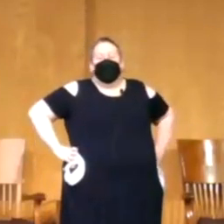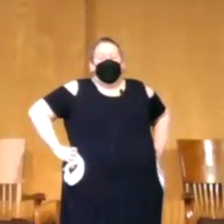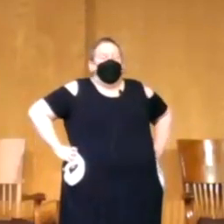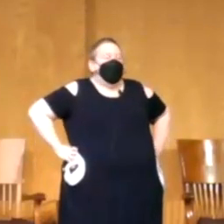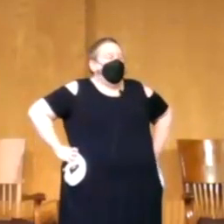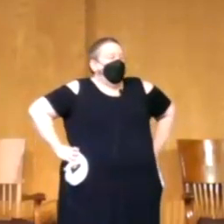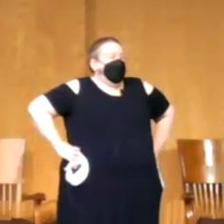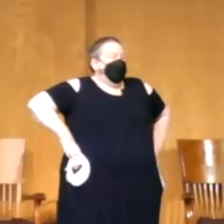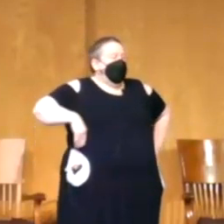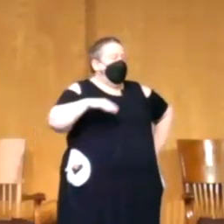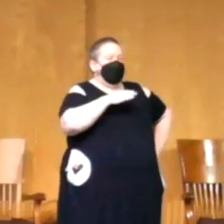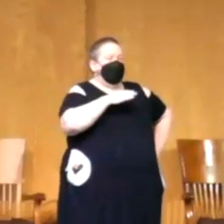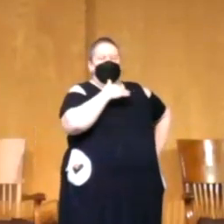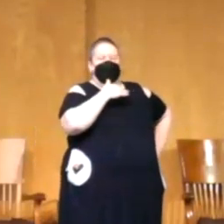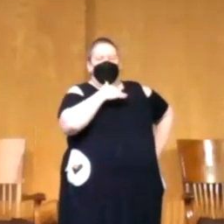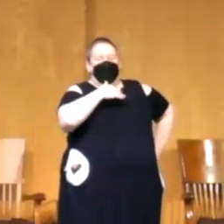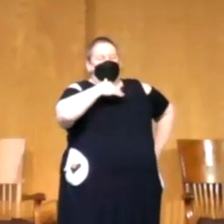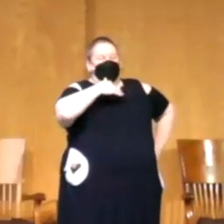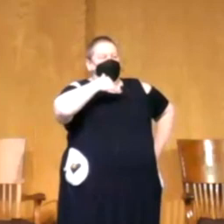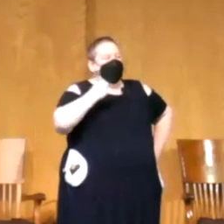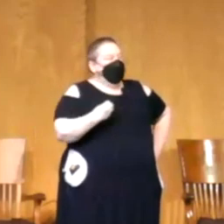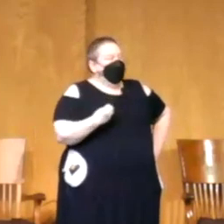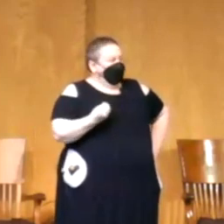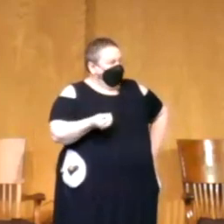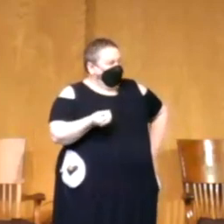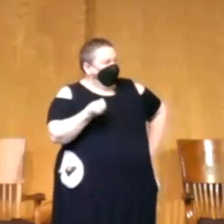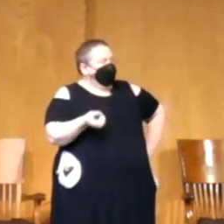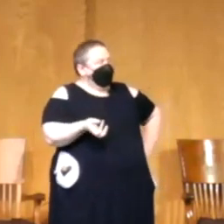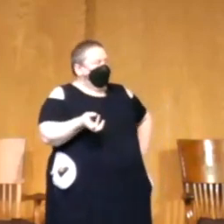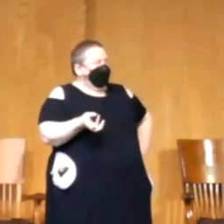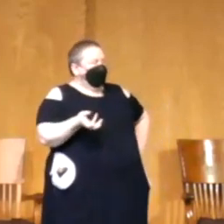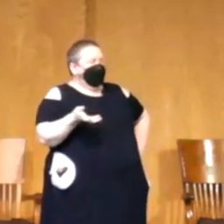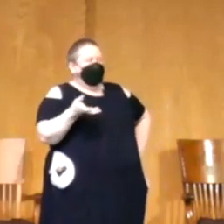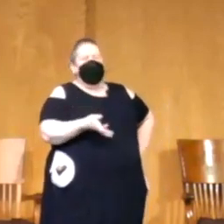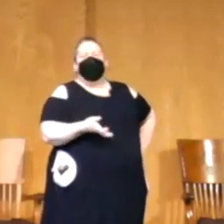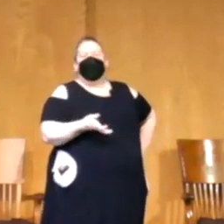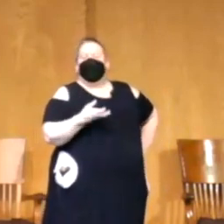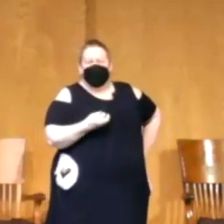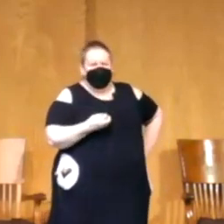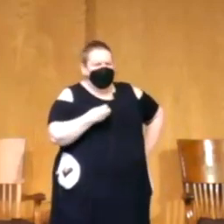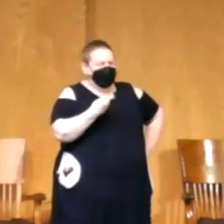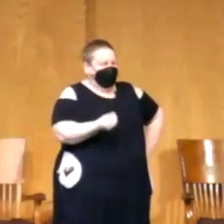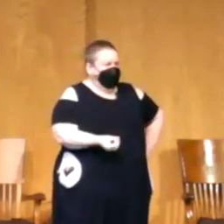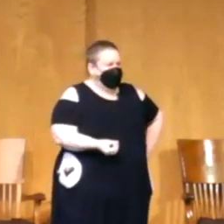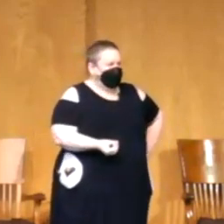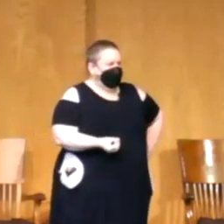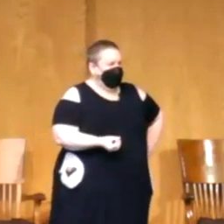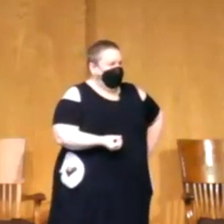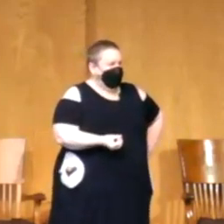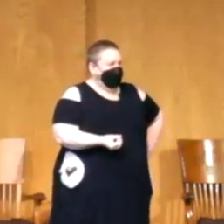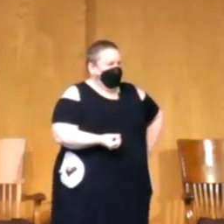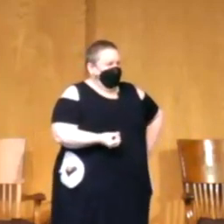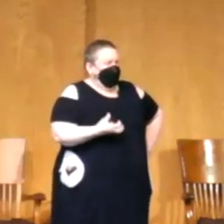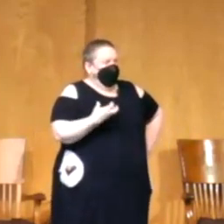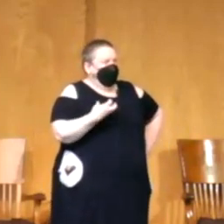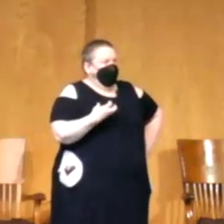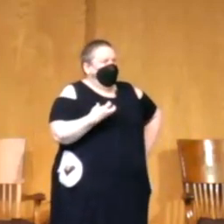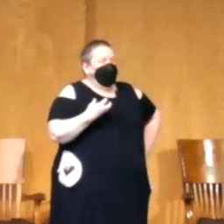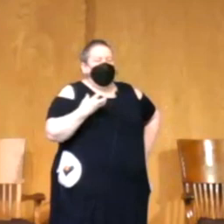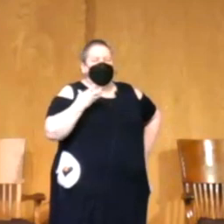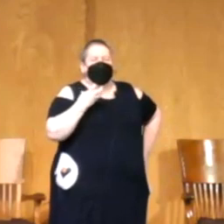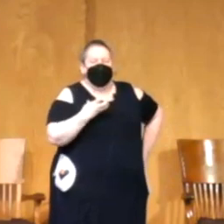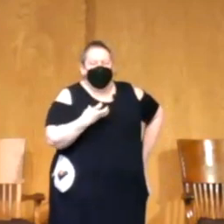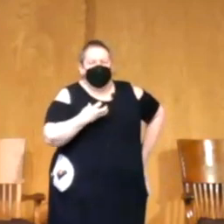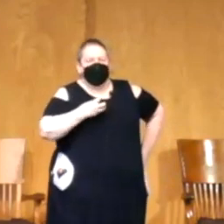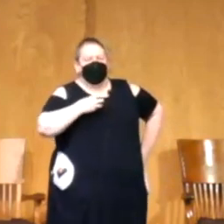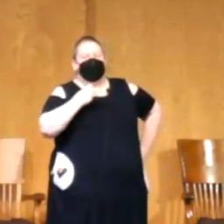Because we know that there are many faith traditions that have some teaching